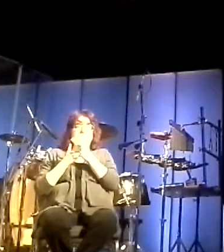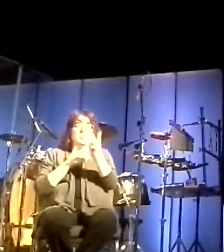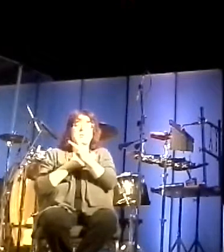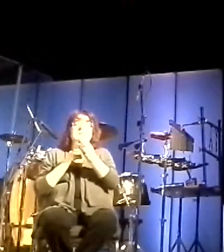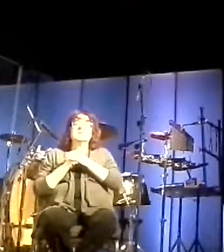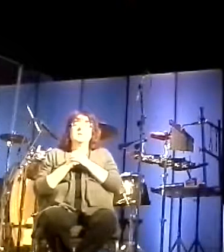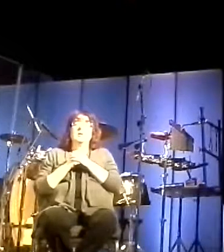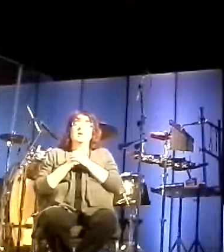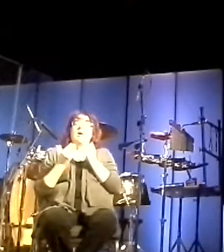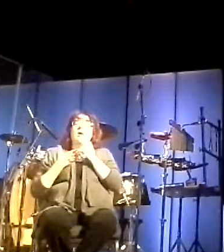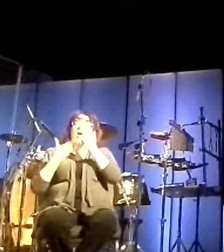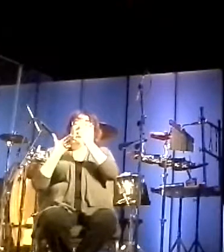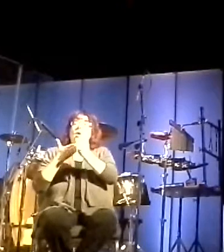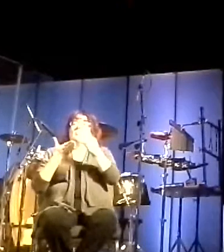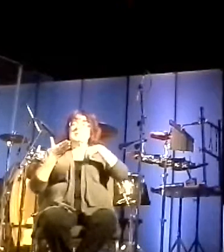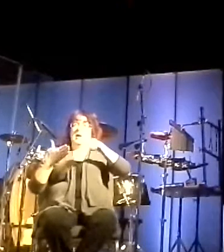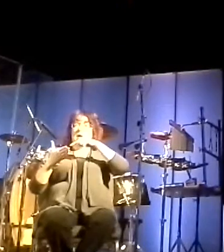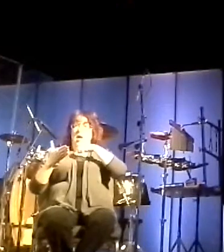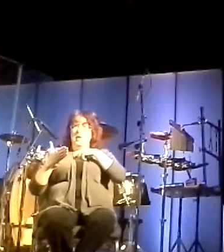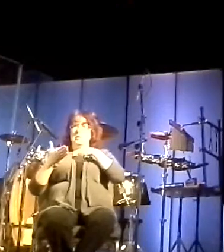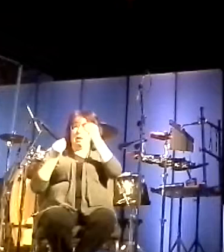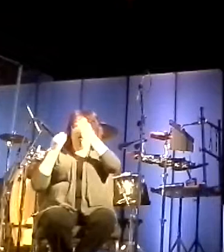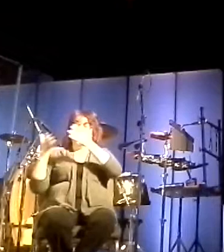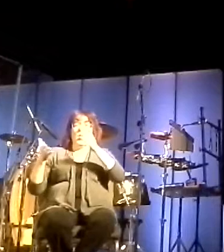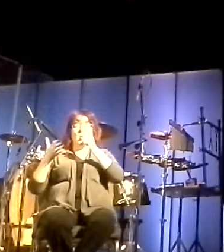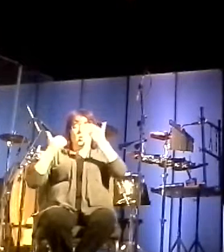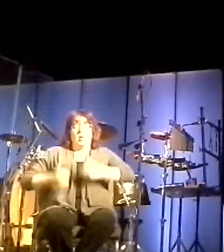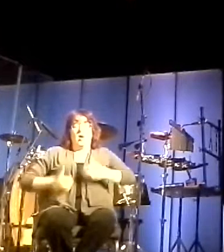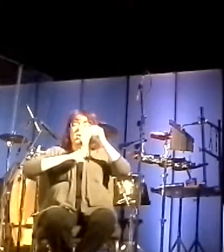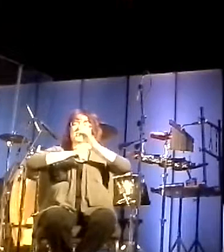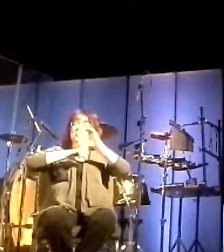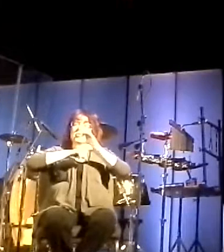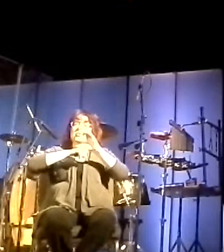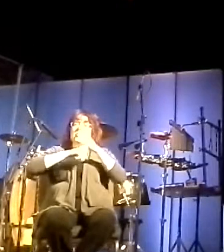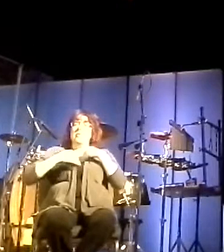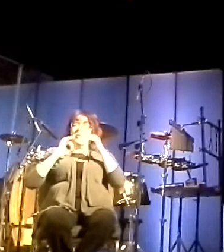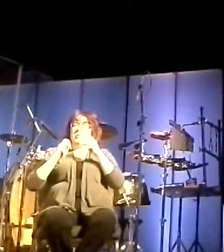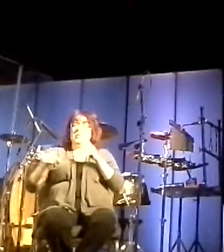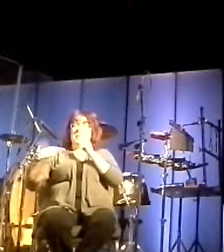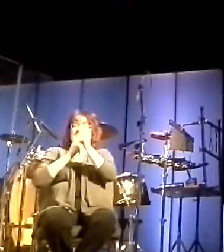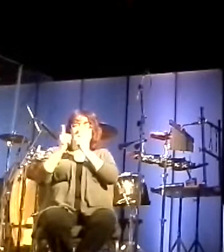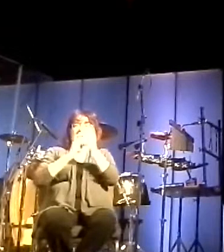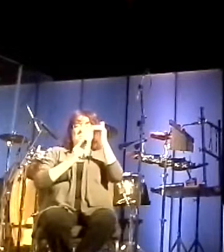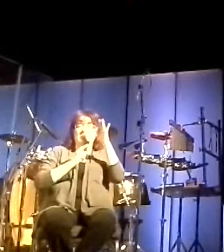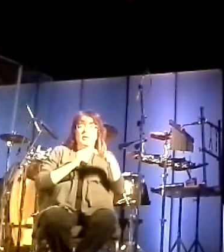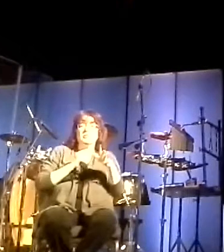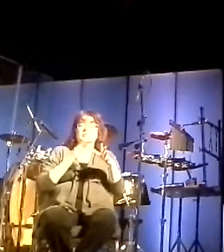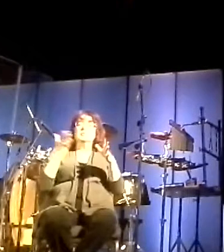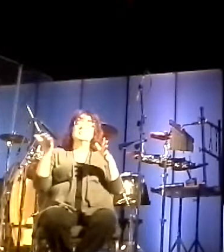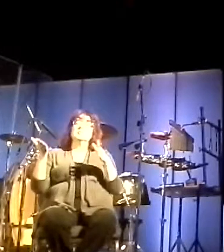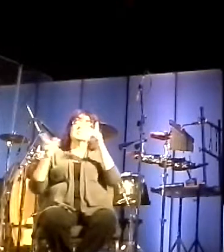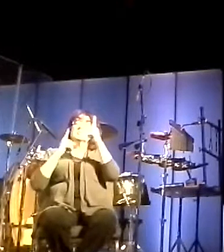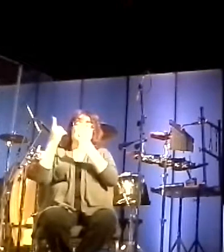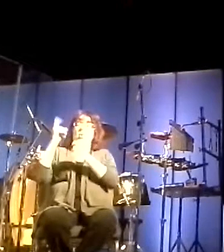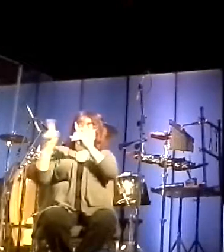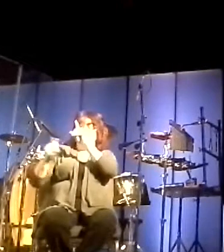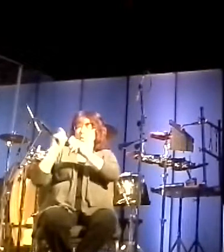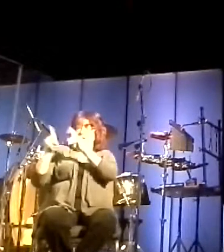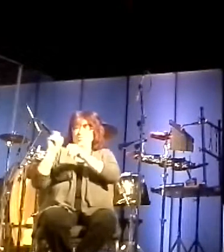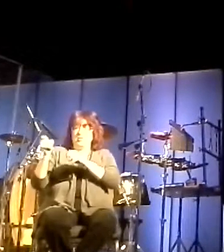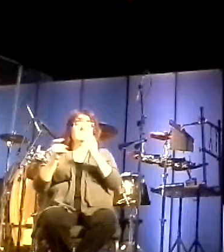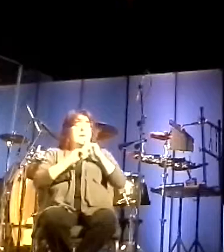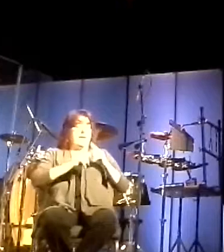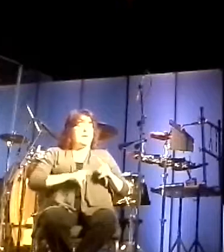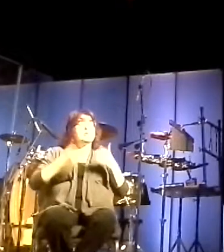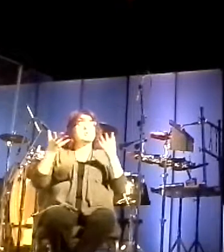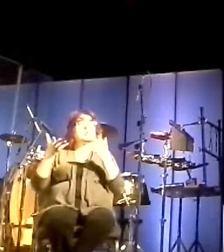away. And it helps us let you know who we are as a church. You're going to get a chance to meet some of the pastors. You're going to get your questions answered. You're going to find out a